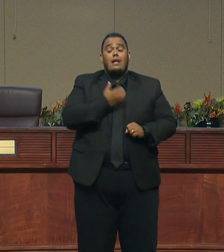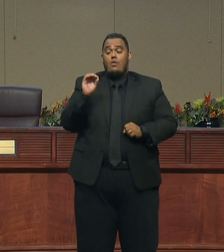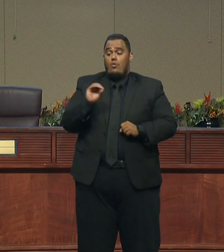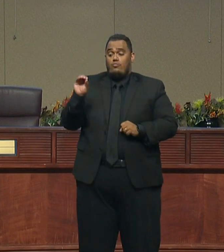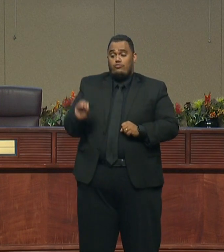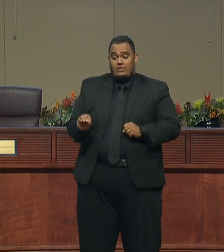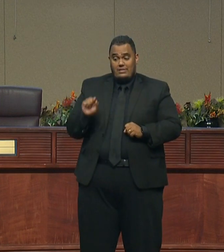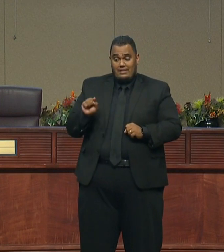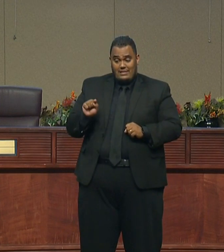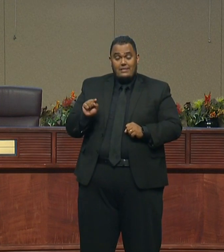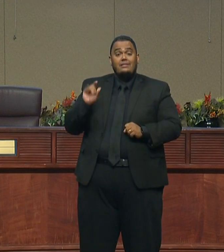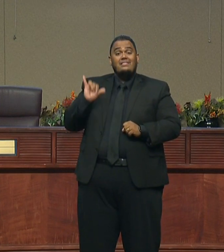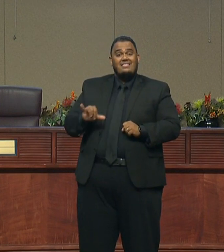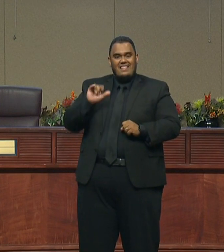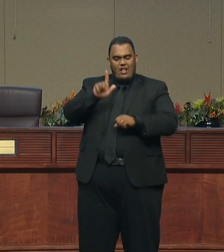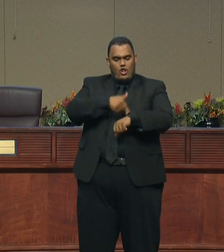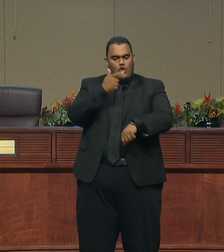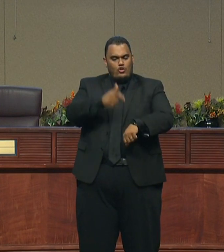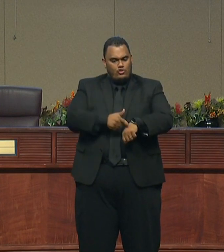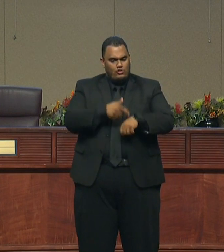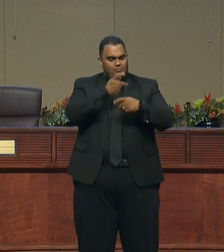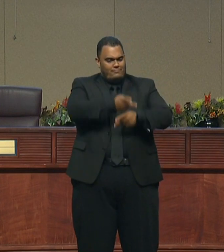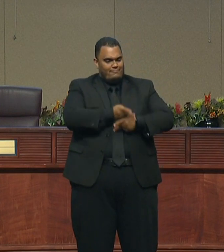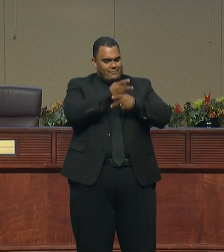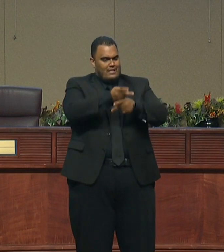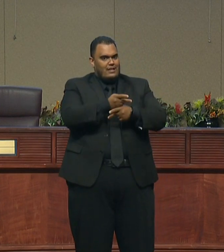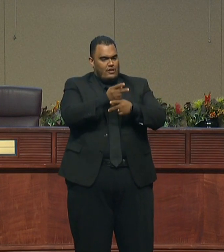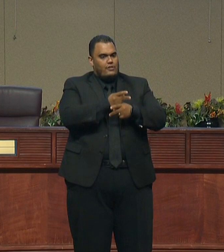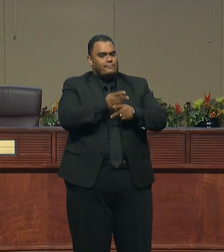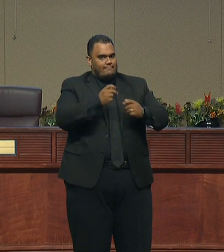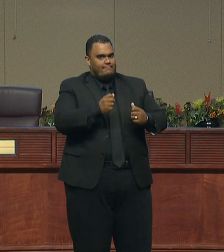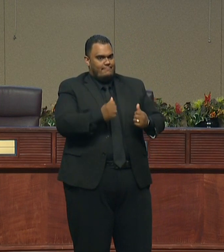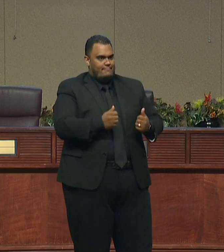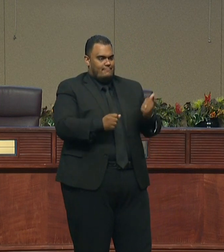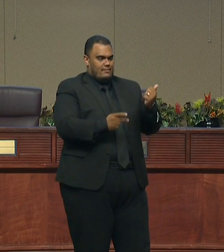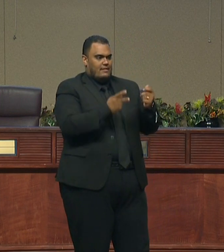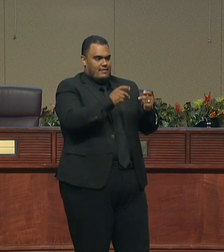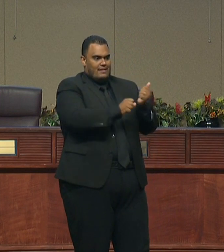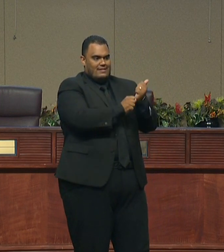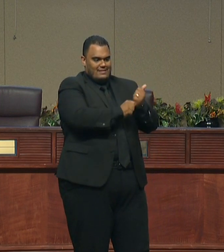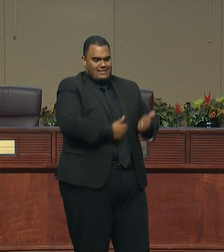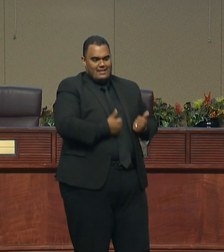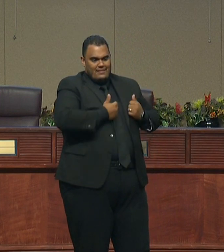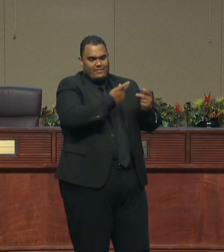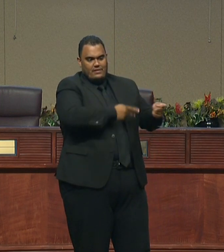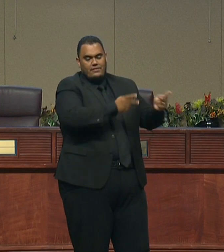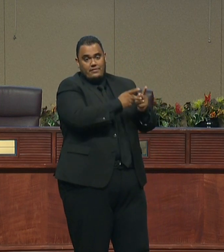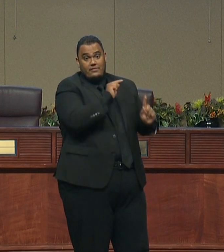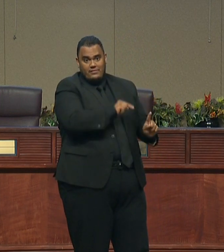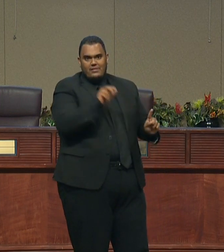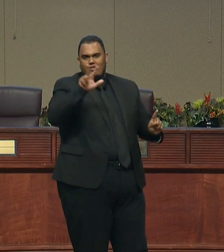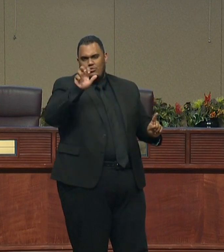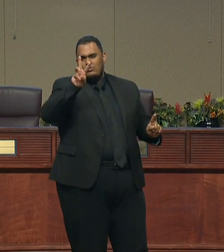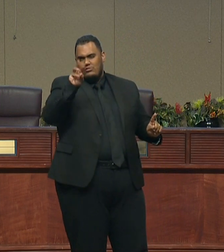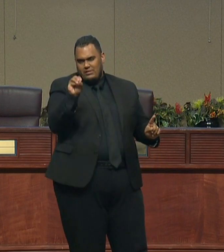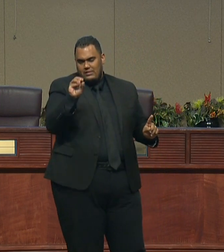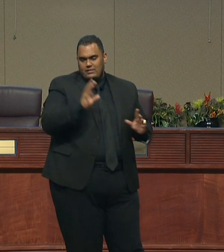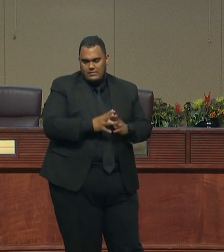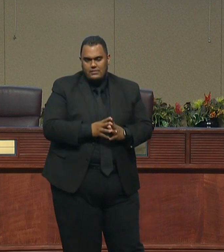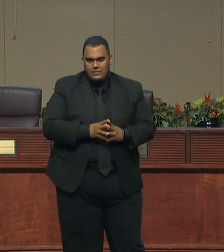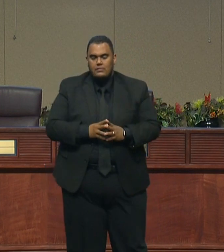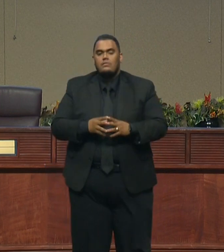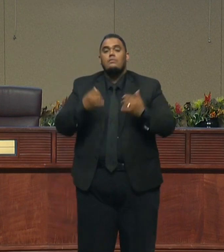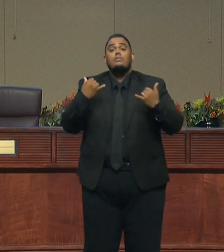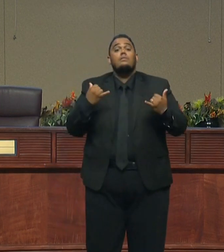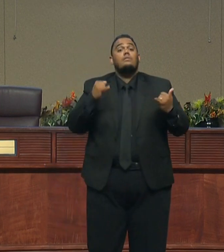our residents in long-term care facilities with COVID-19 is 360. With that, I pass